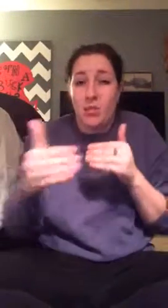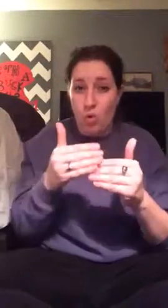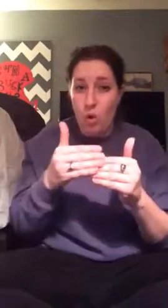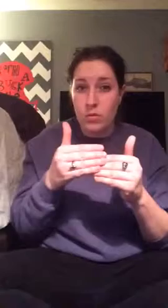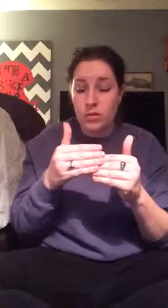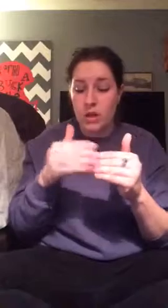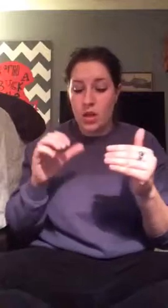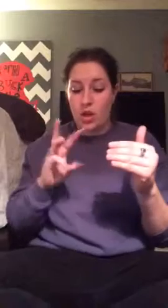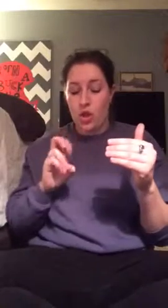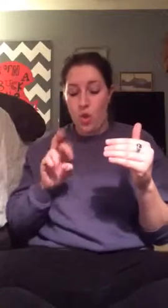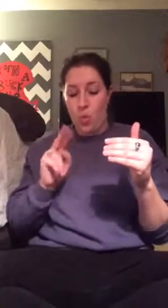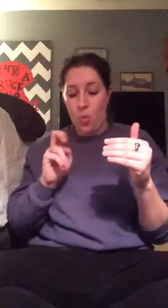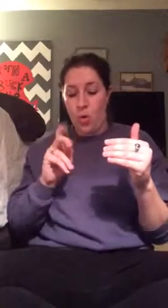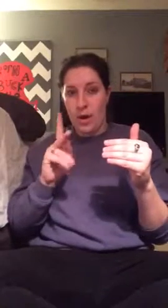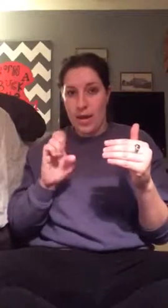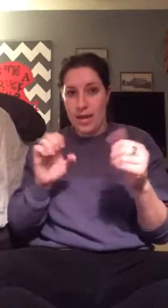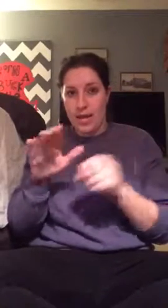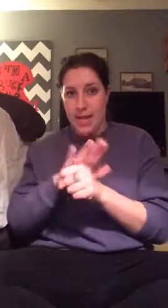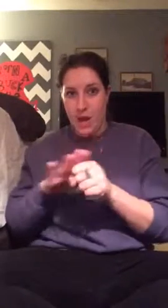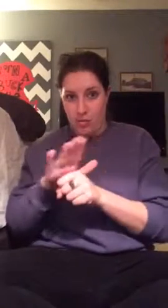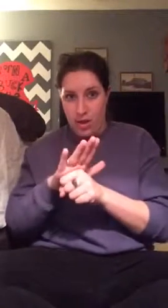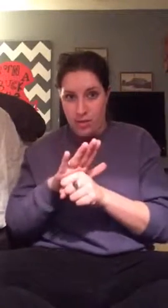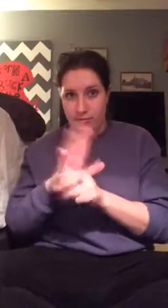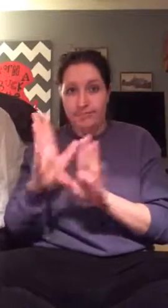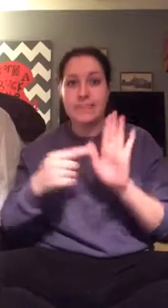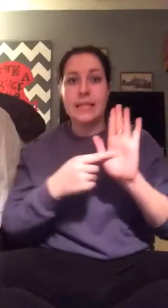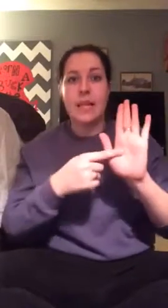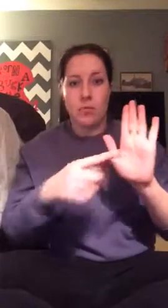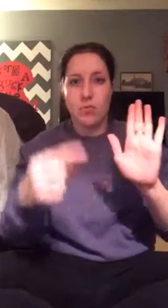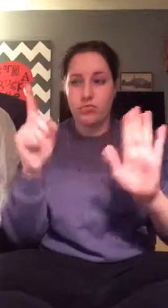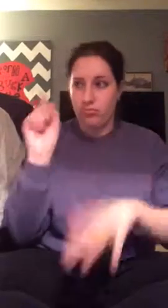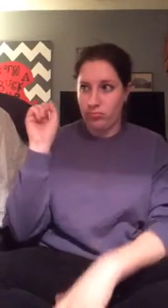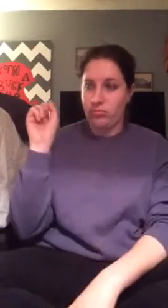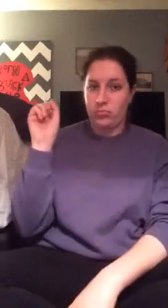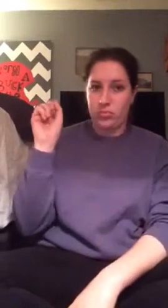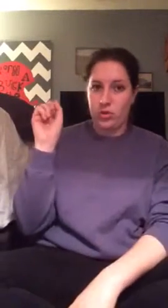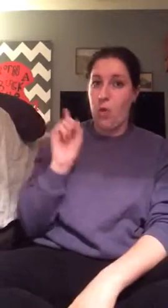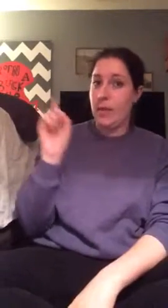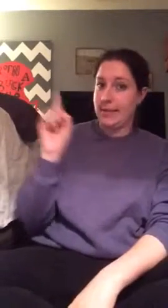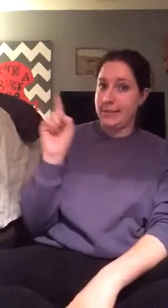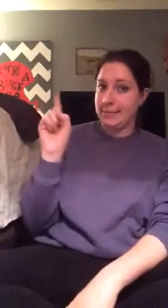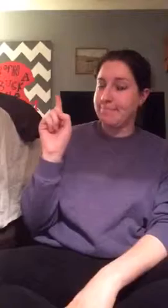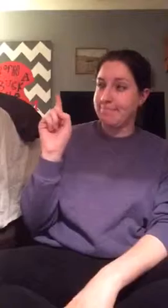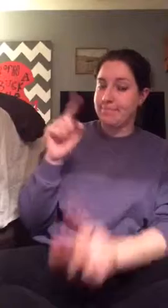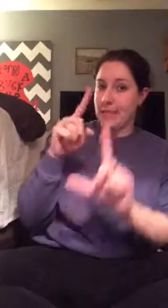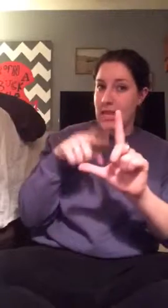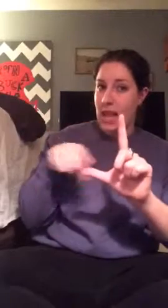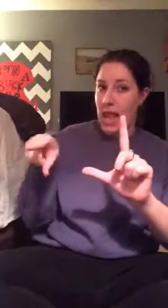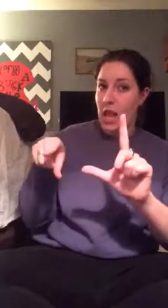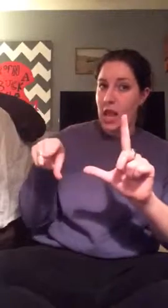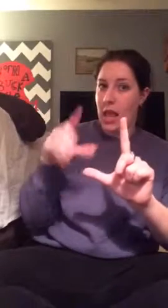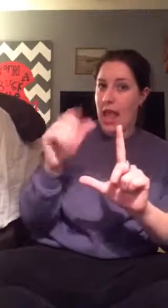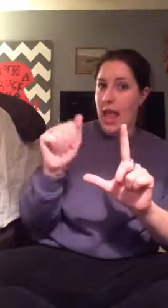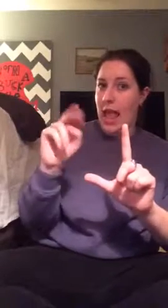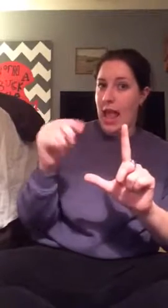visual association cortex. For example, let me show you. So this is your angular gyrus. As you can see, it is in